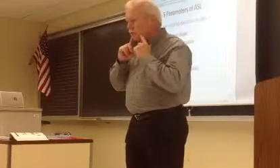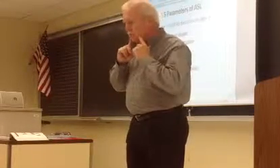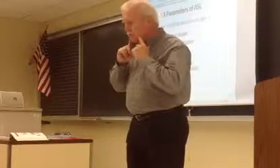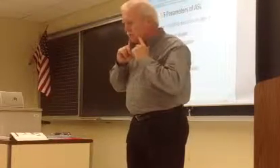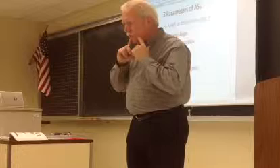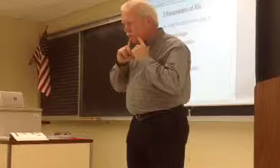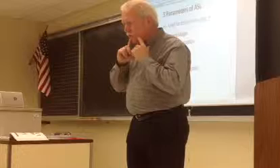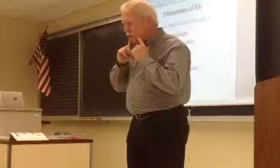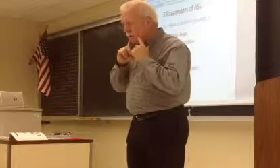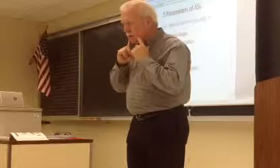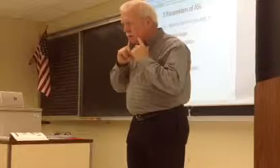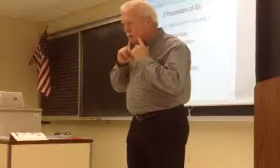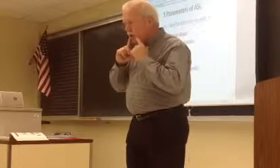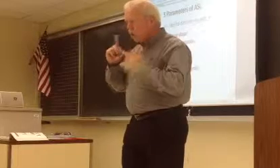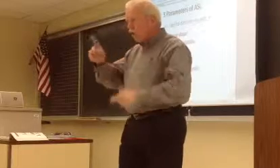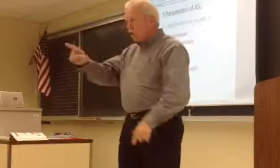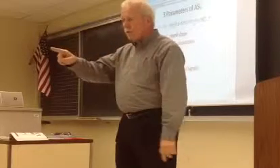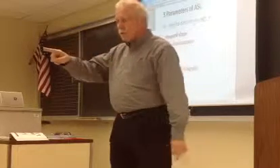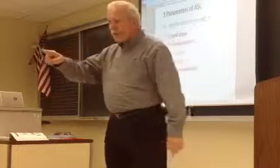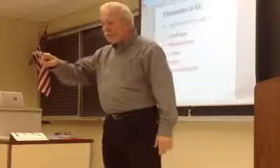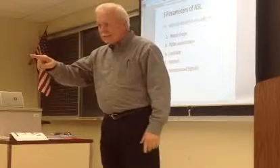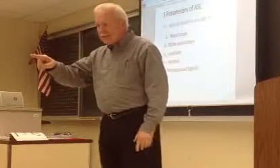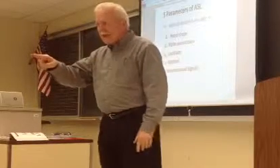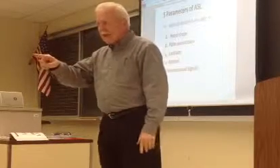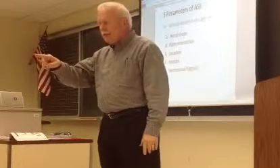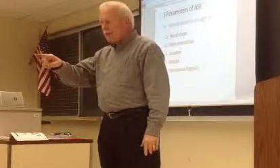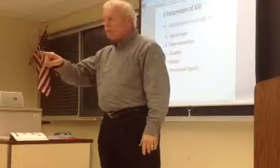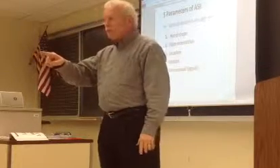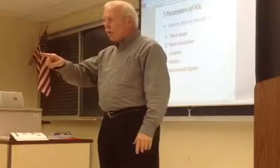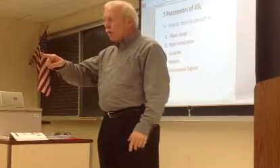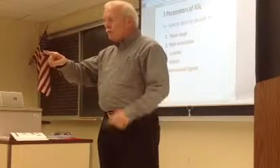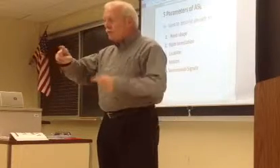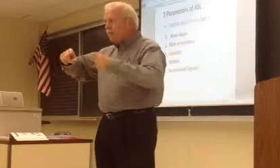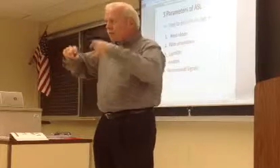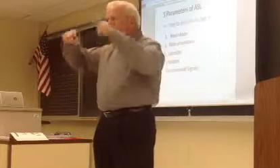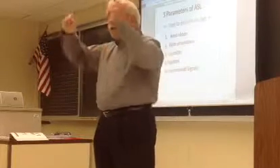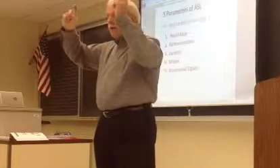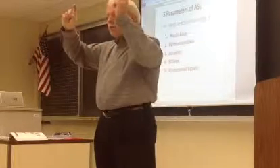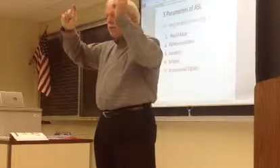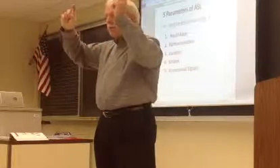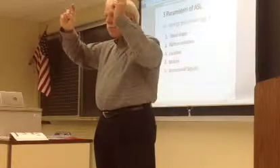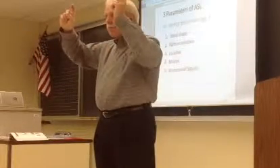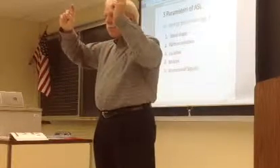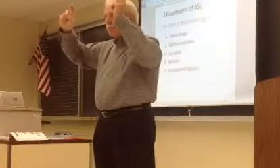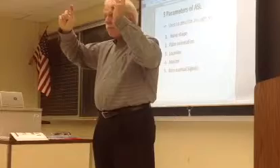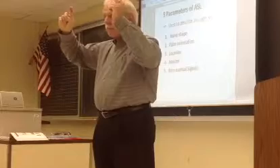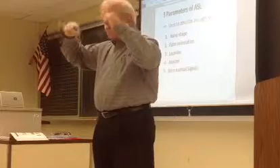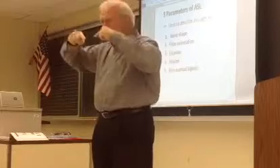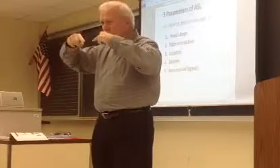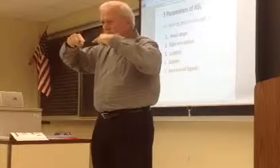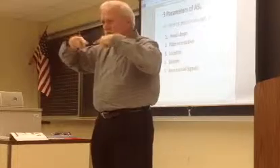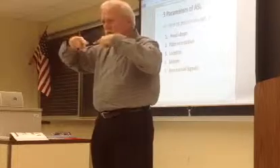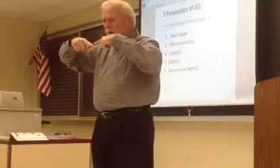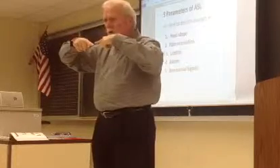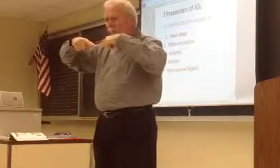your head forward, you hold the last sign, as well as either your eyebrows are up or your eyebrows are